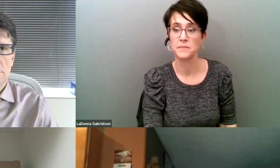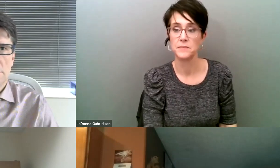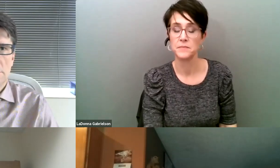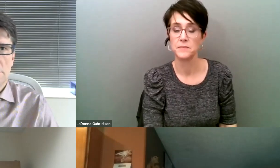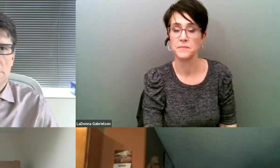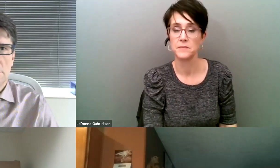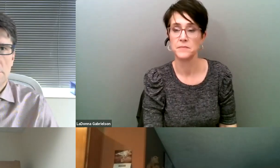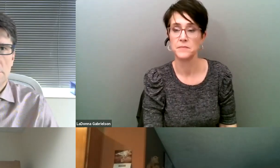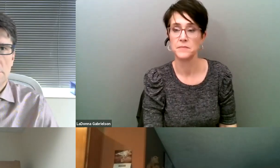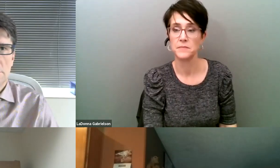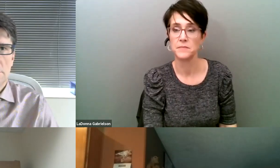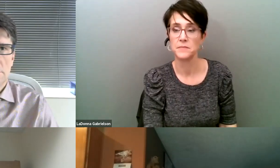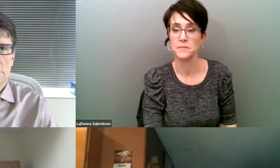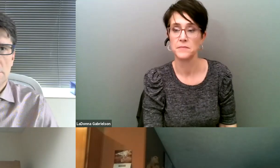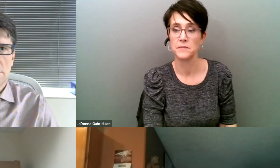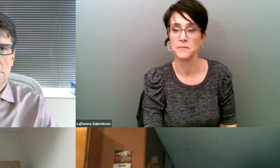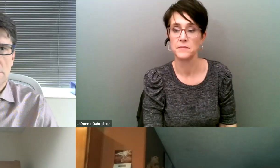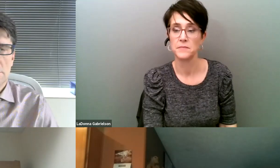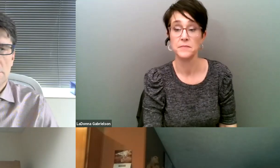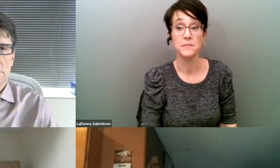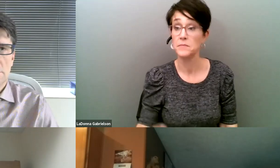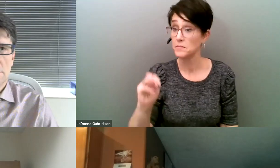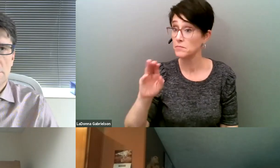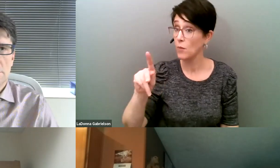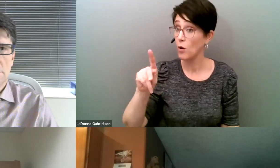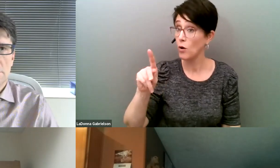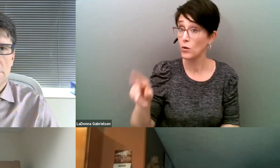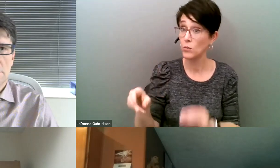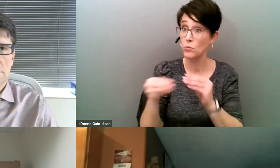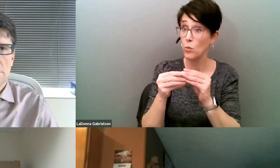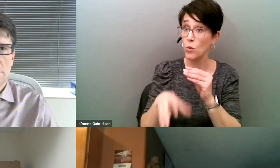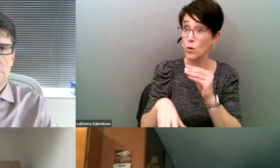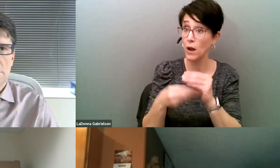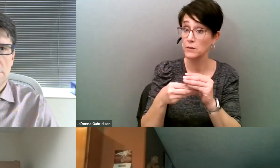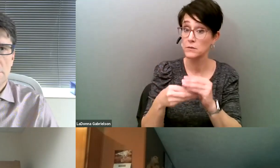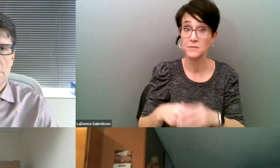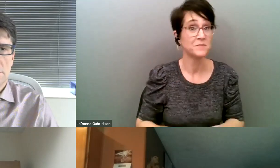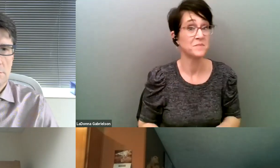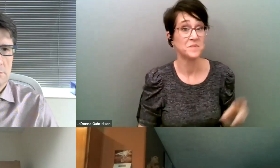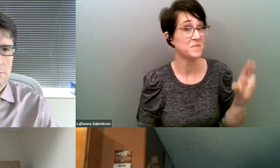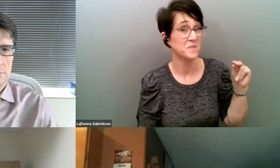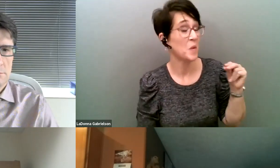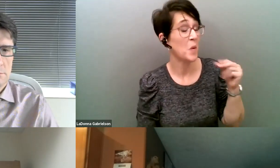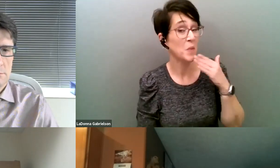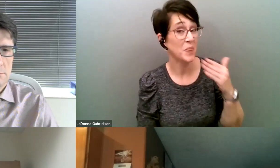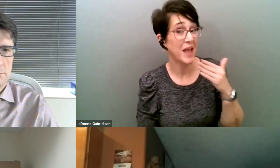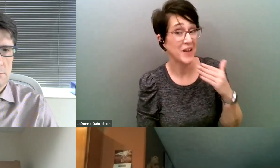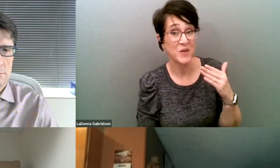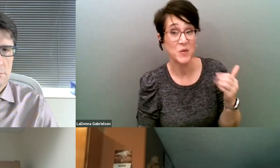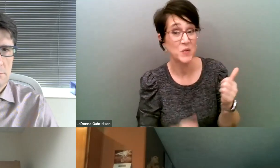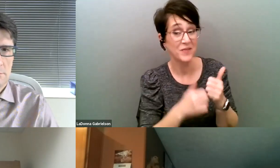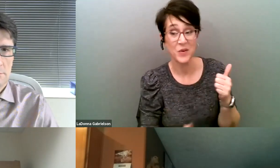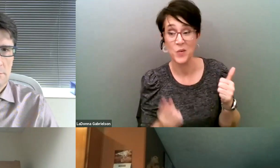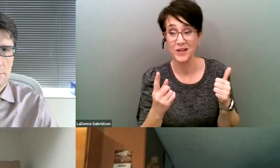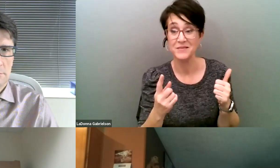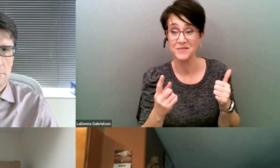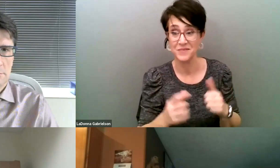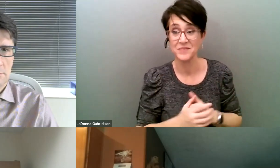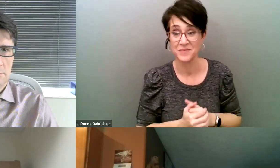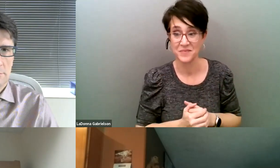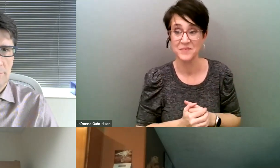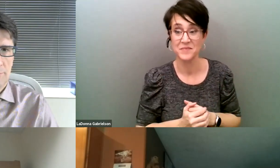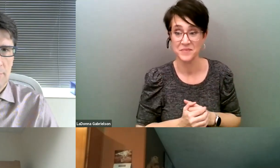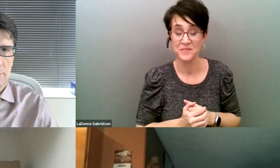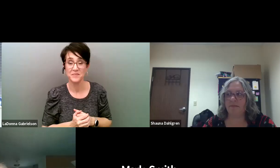Mark, do you have anything more to add? No, I just want to thank everybody for